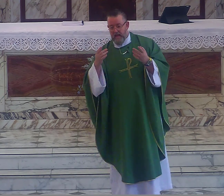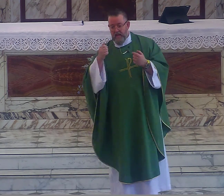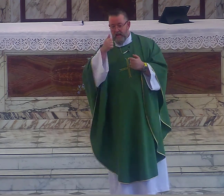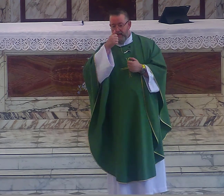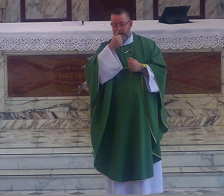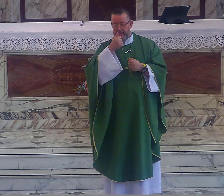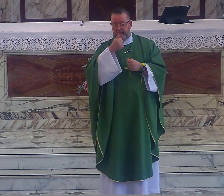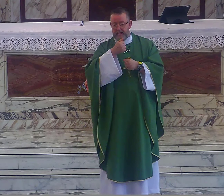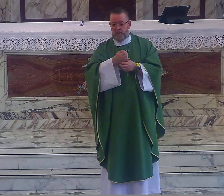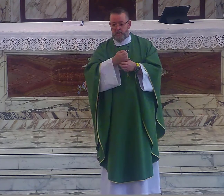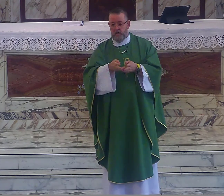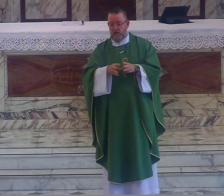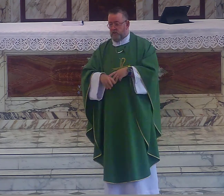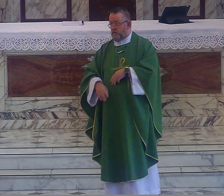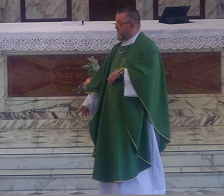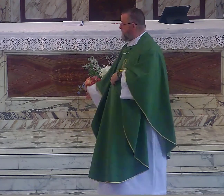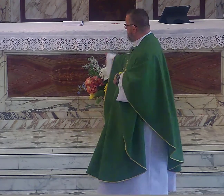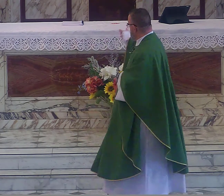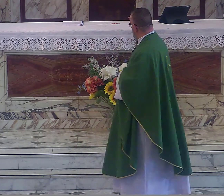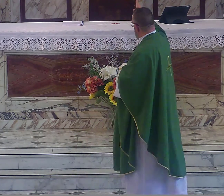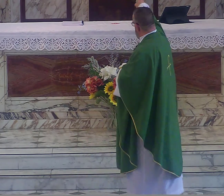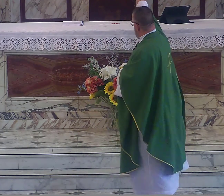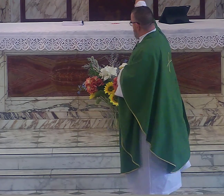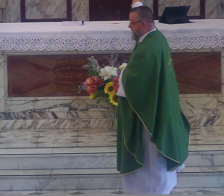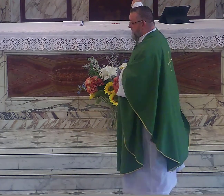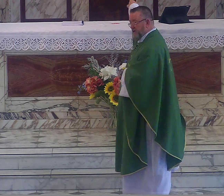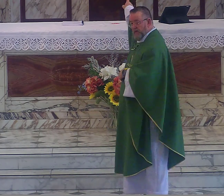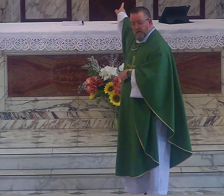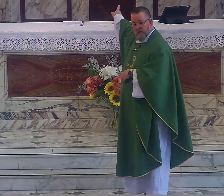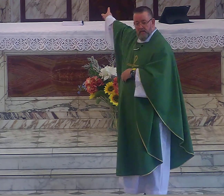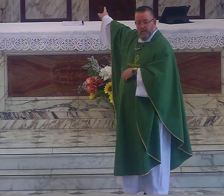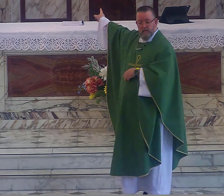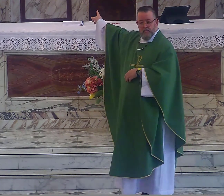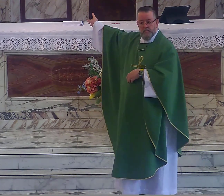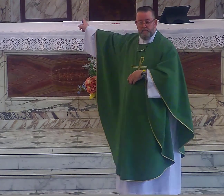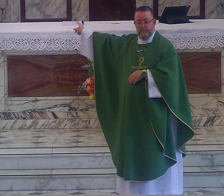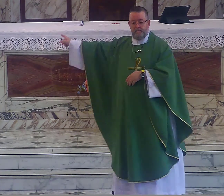any Catholic Church up here.